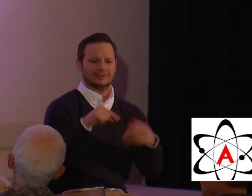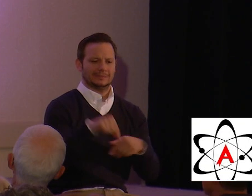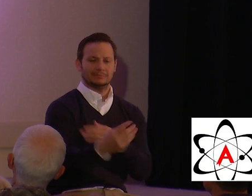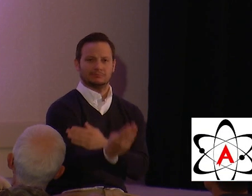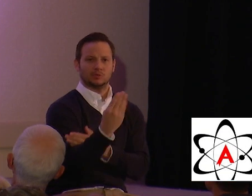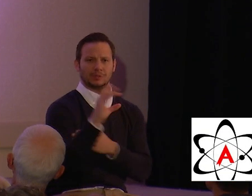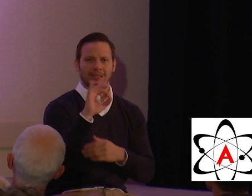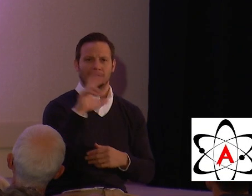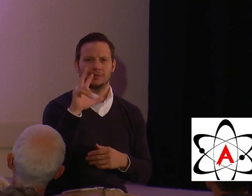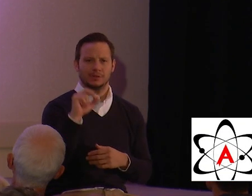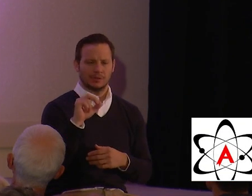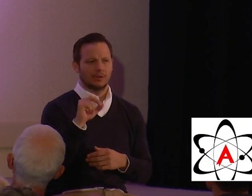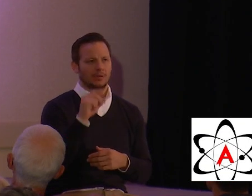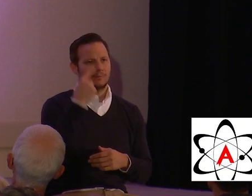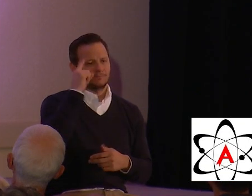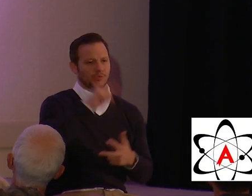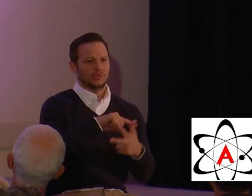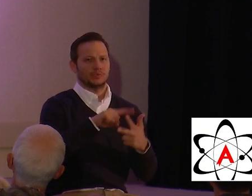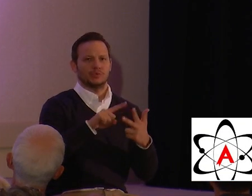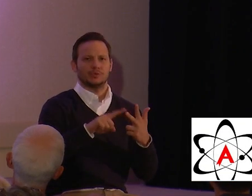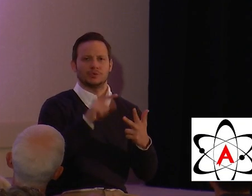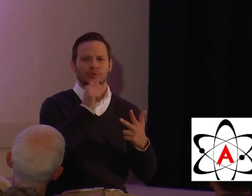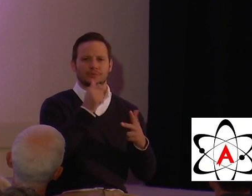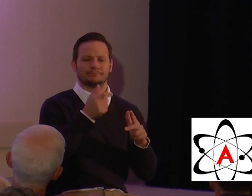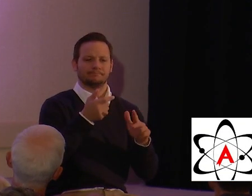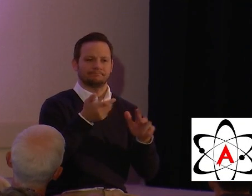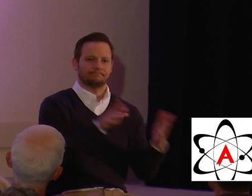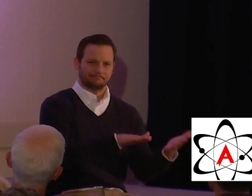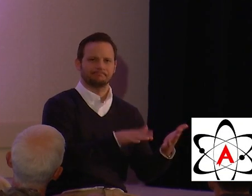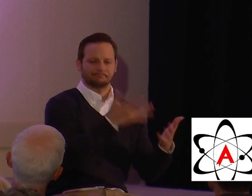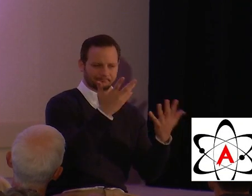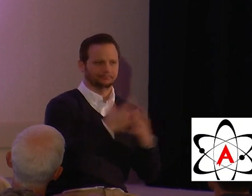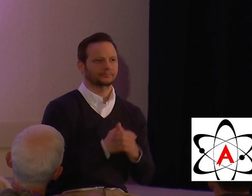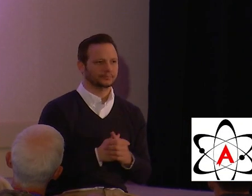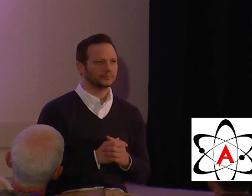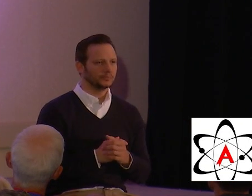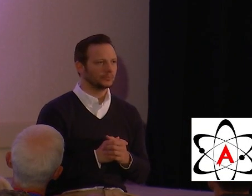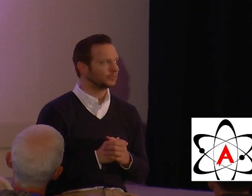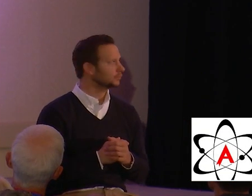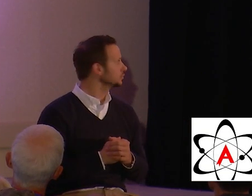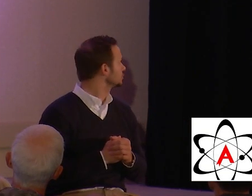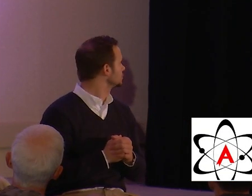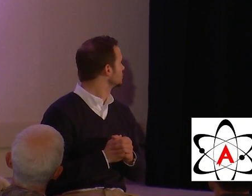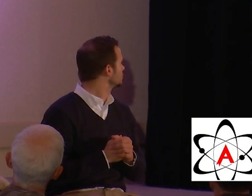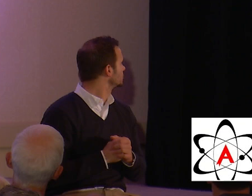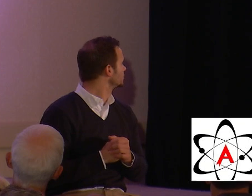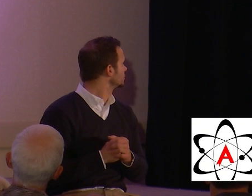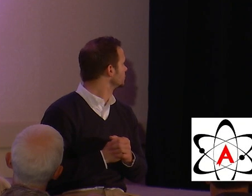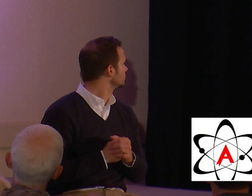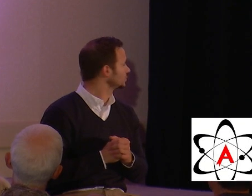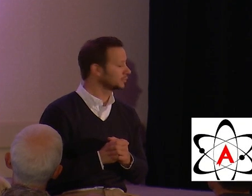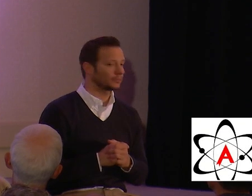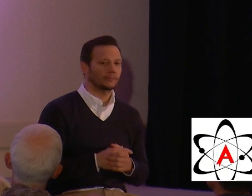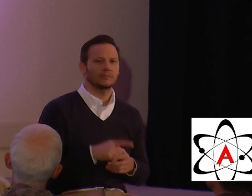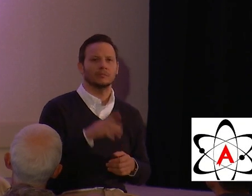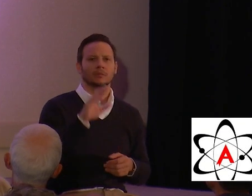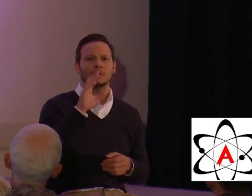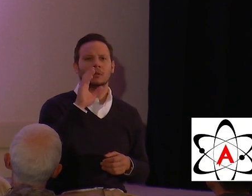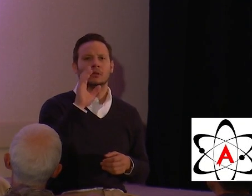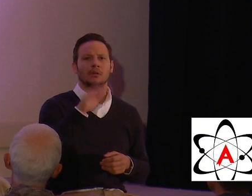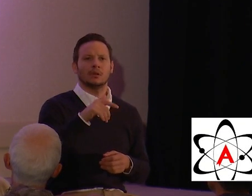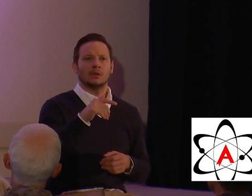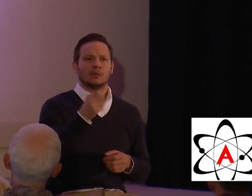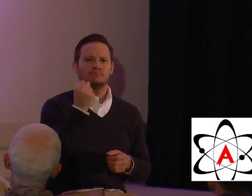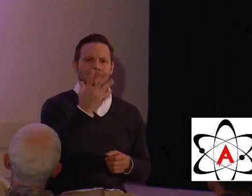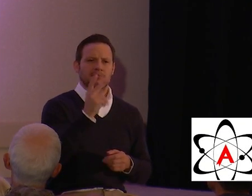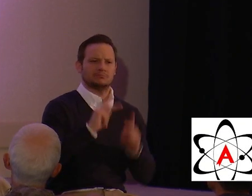three fallen friends. Here's an interesting announcement. I get a lot of questions about my